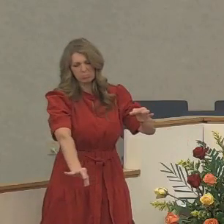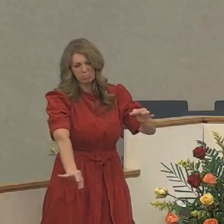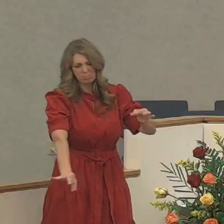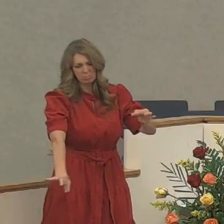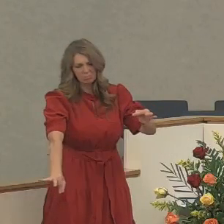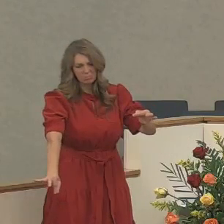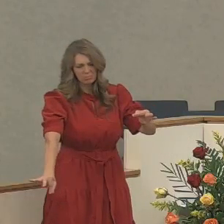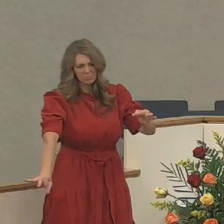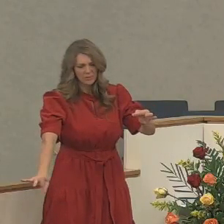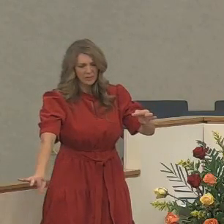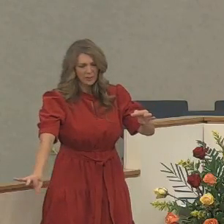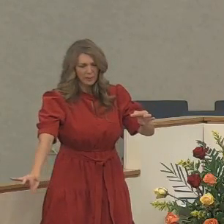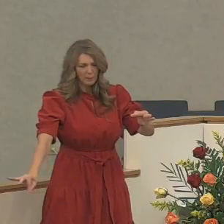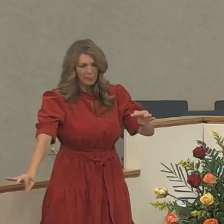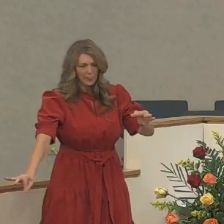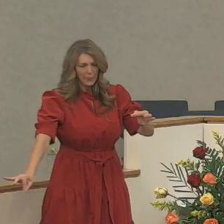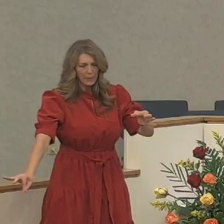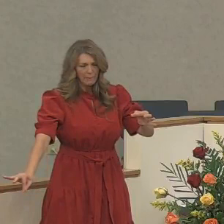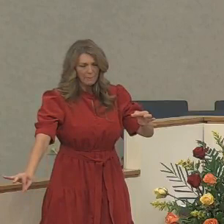value